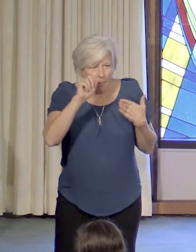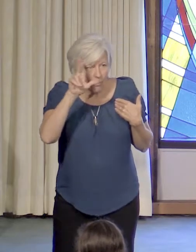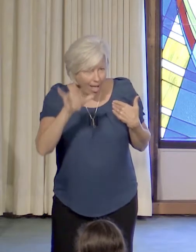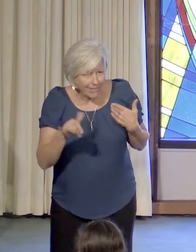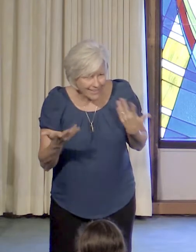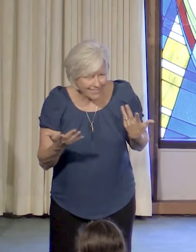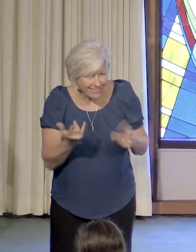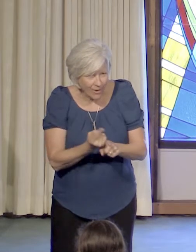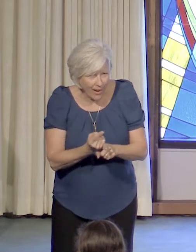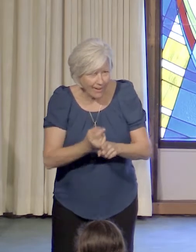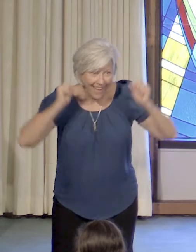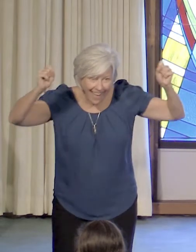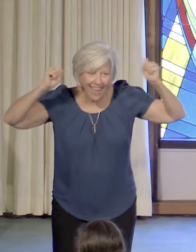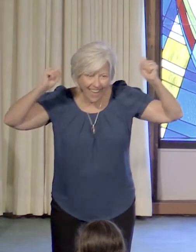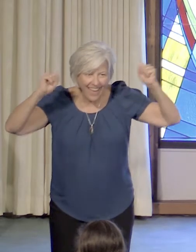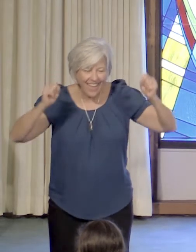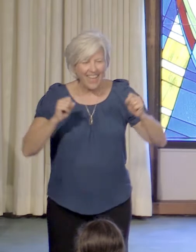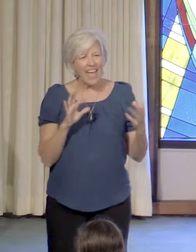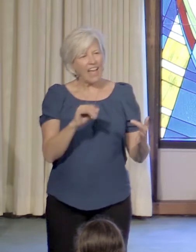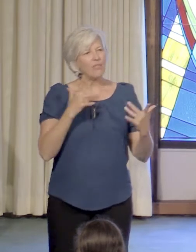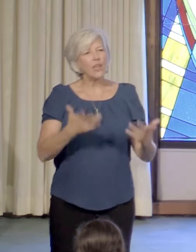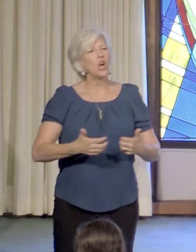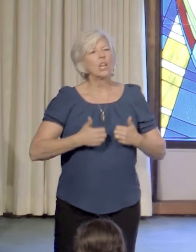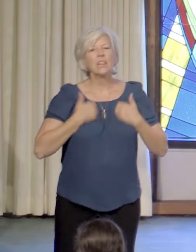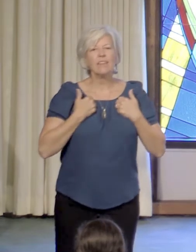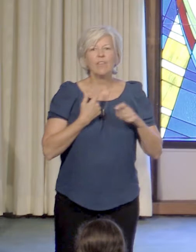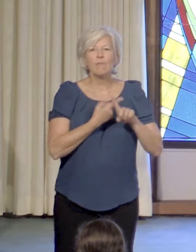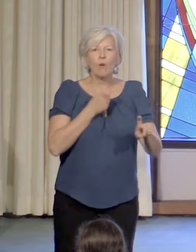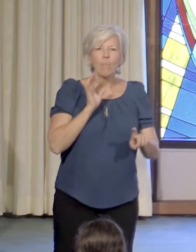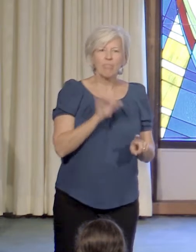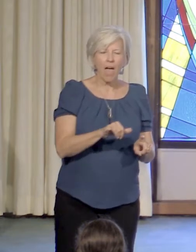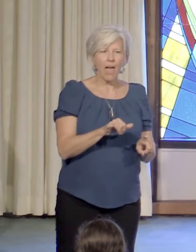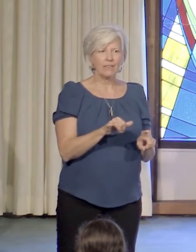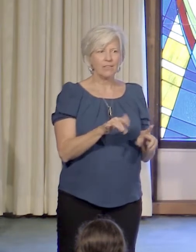They're having a pep rally. And they're living from that joy.